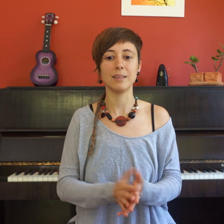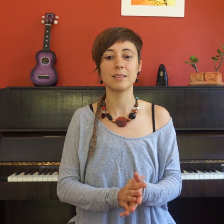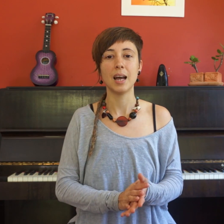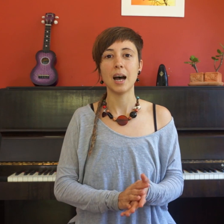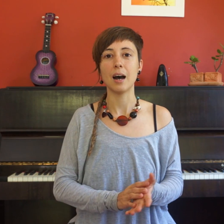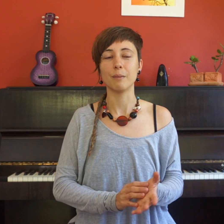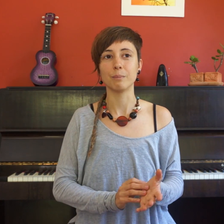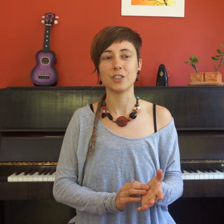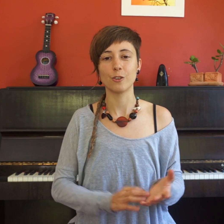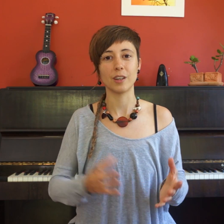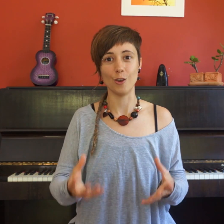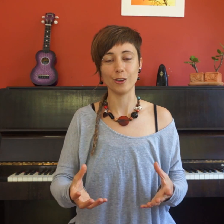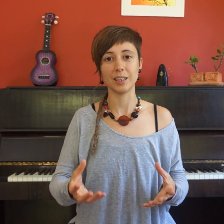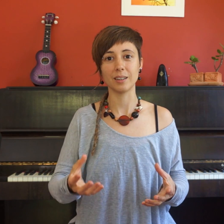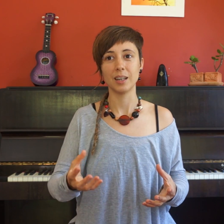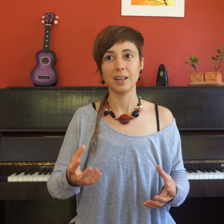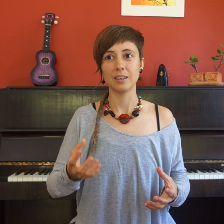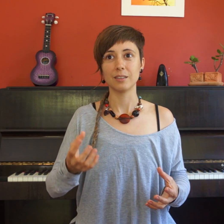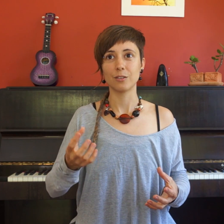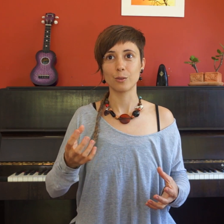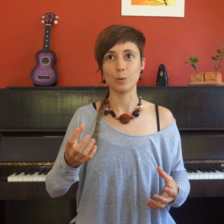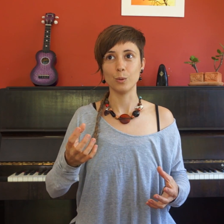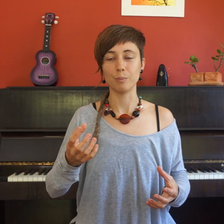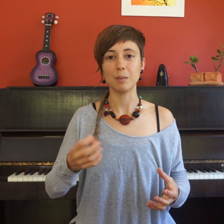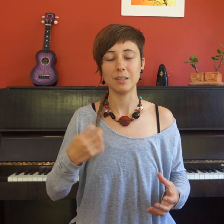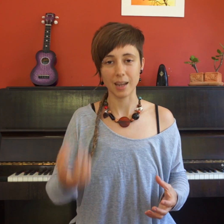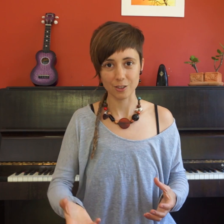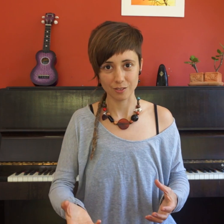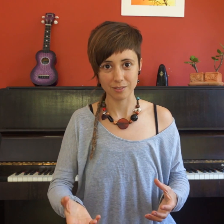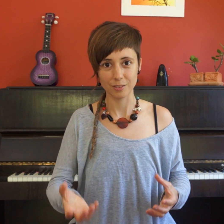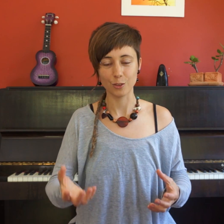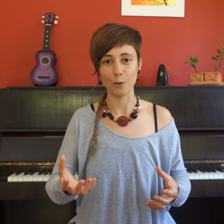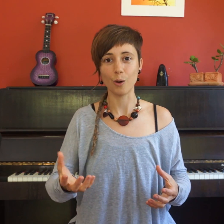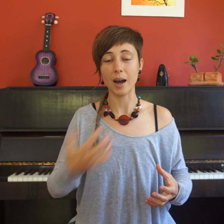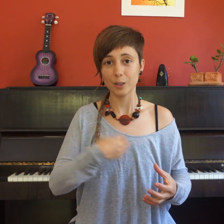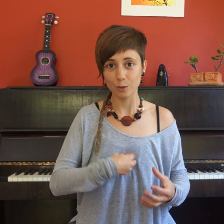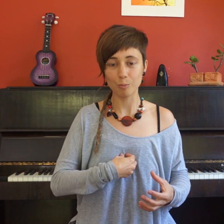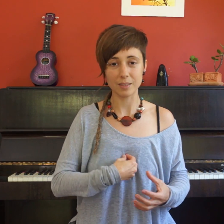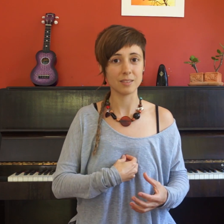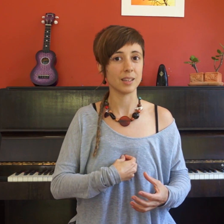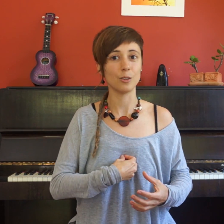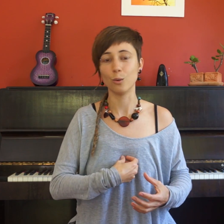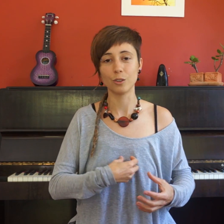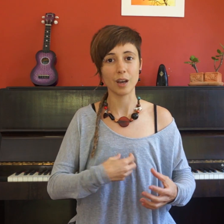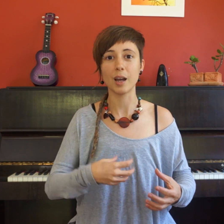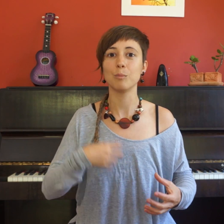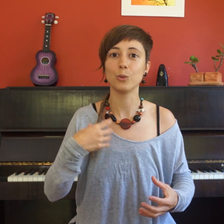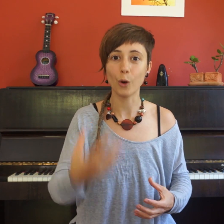please. Children are learning through imitation, so I use please and thank you all the time to